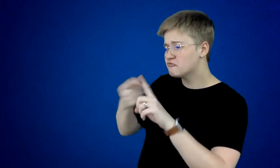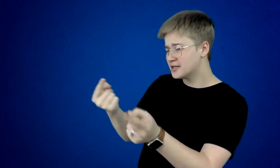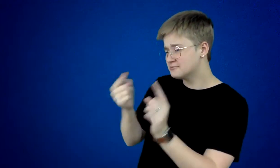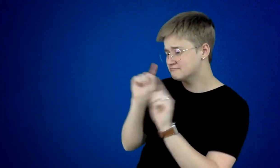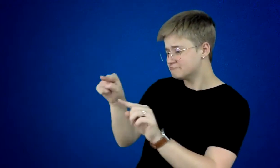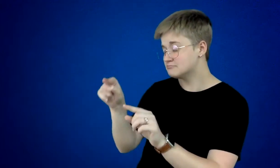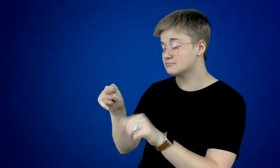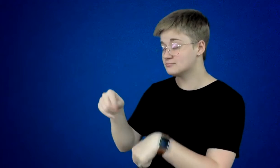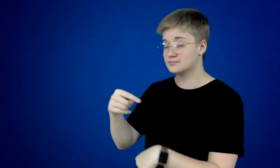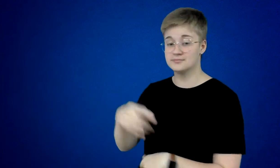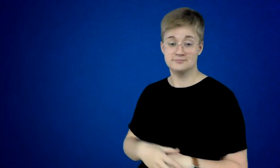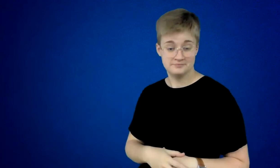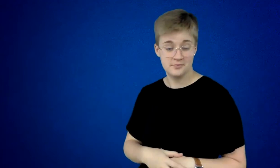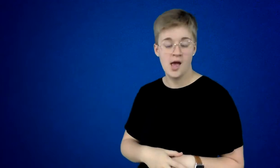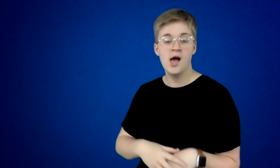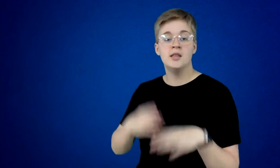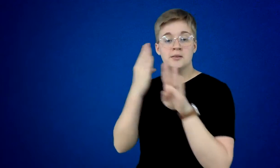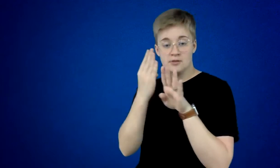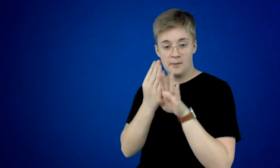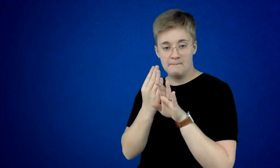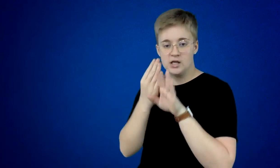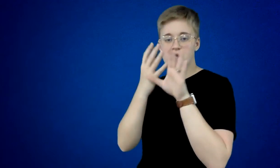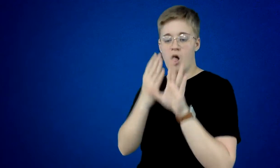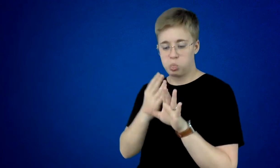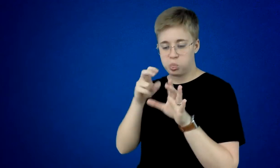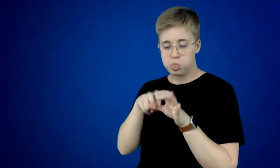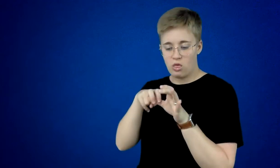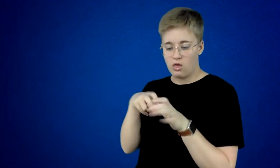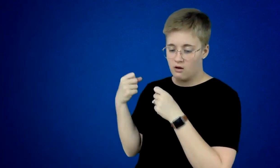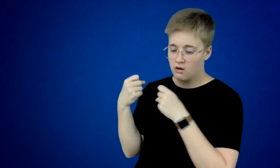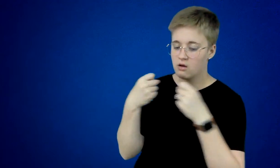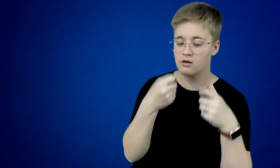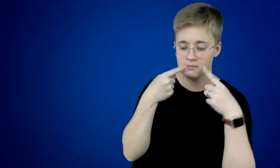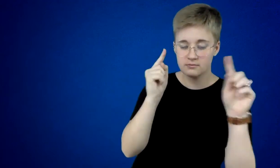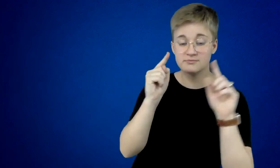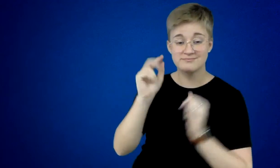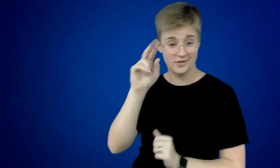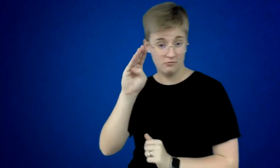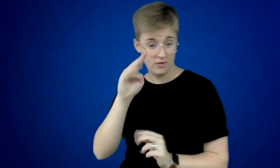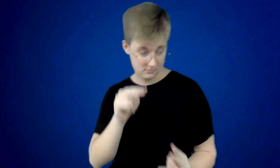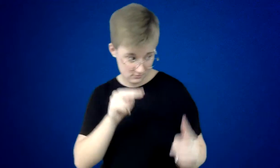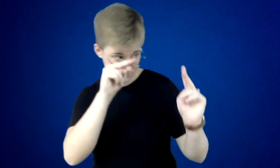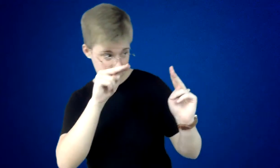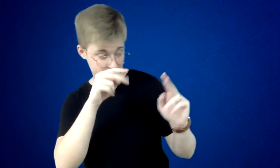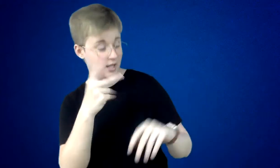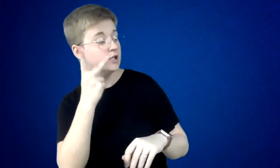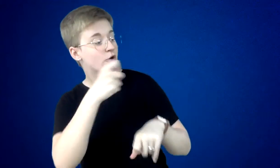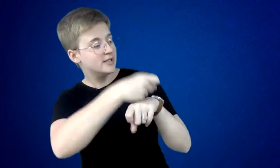and finally roared away. Rob looked up. Sistine was walking toward him. She was wearing a lime green